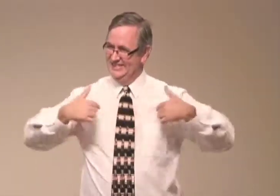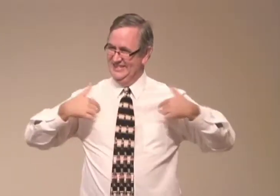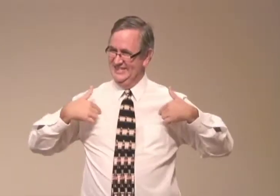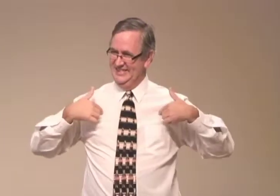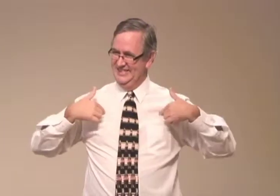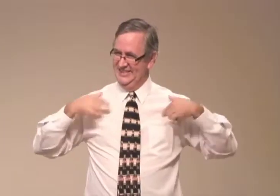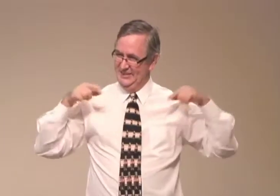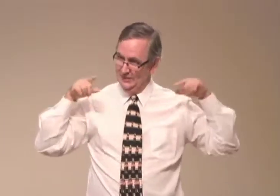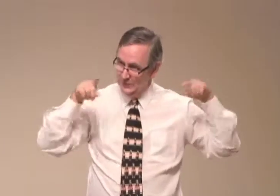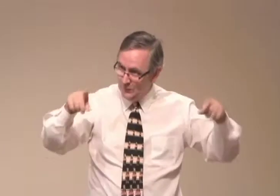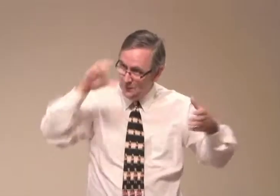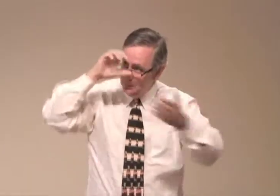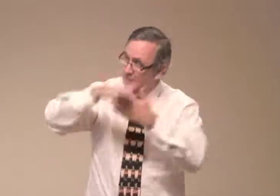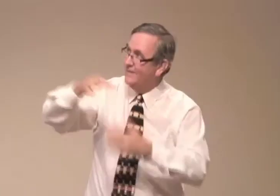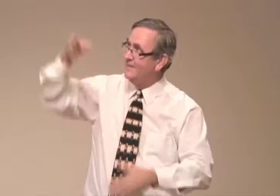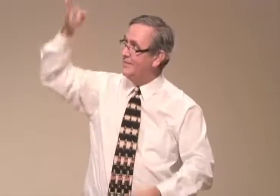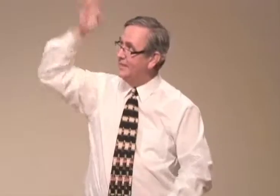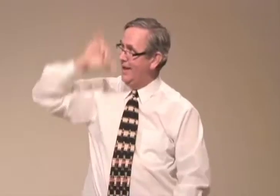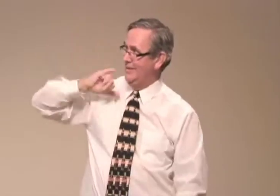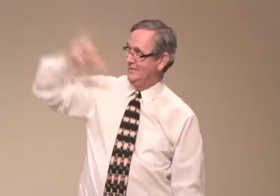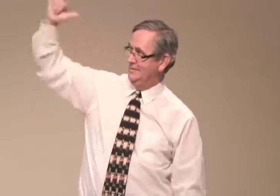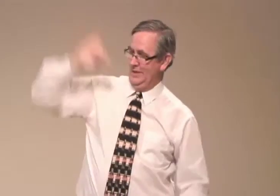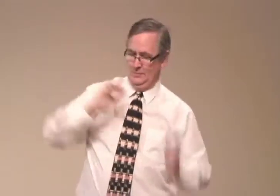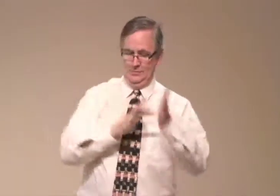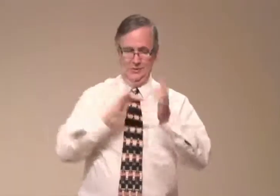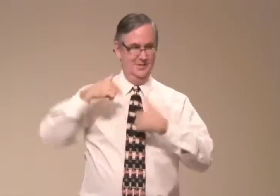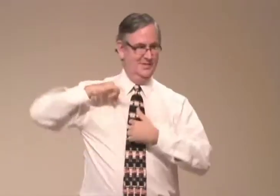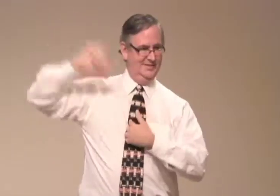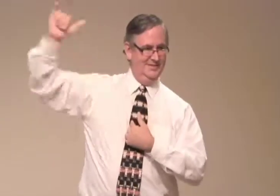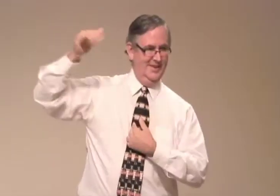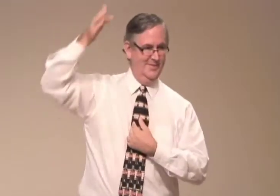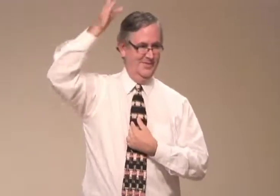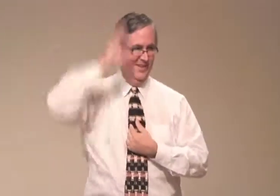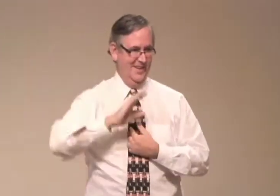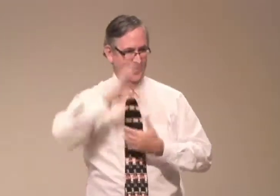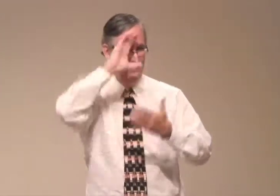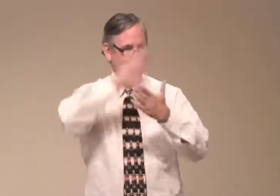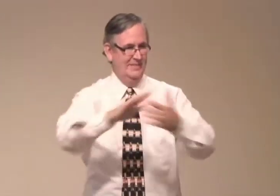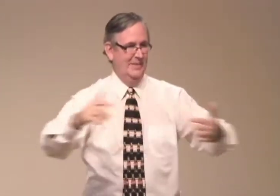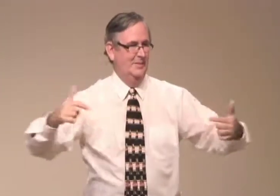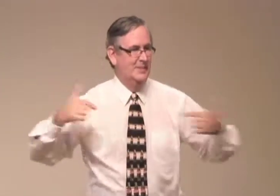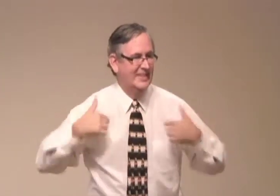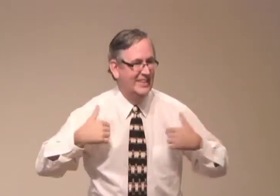here. You have me. If you believe in God, believe also in me.